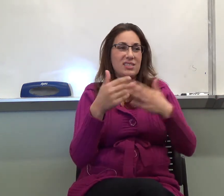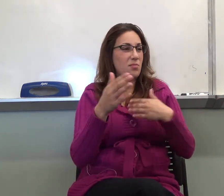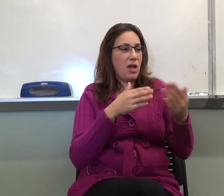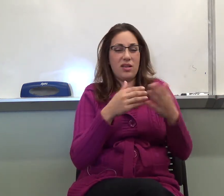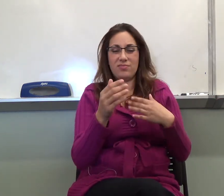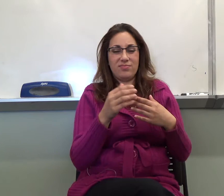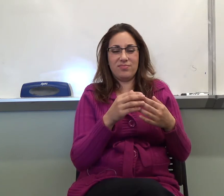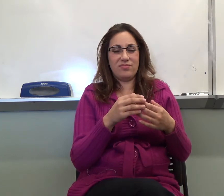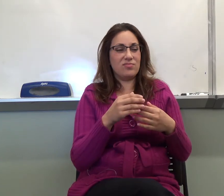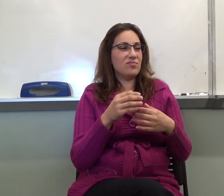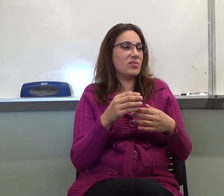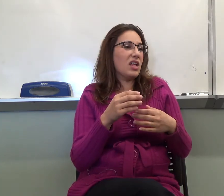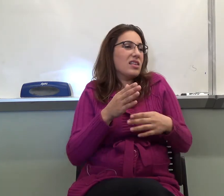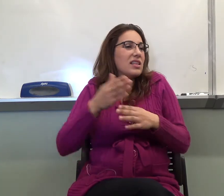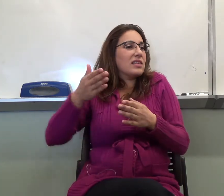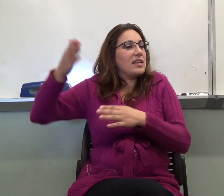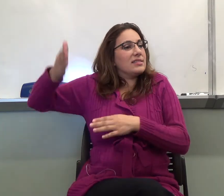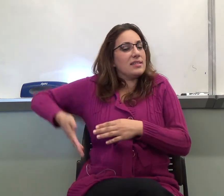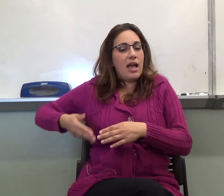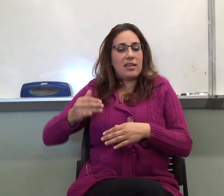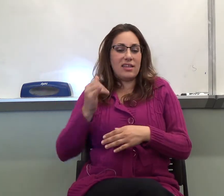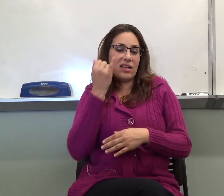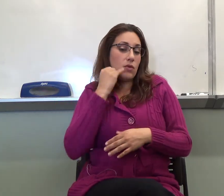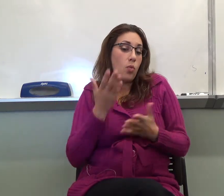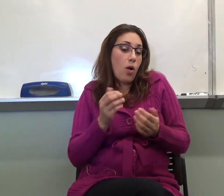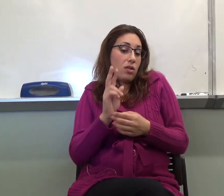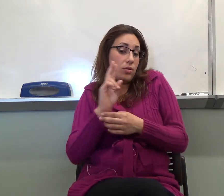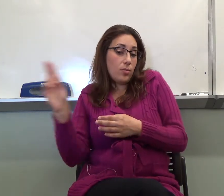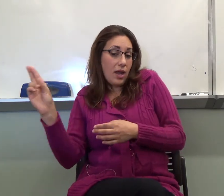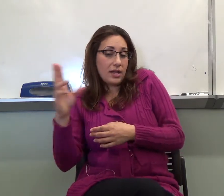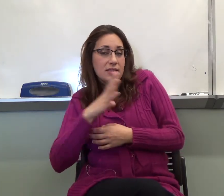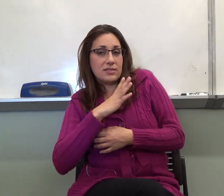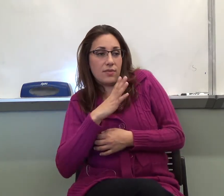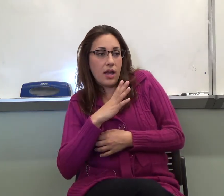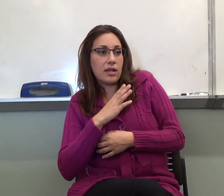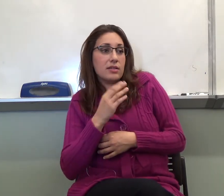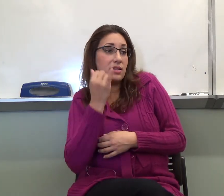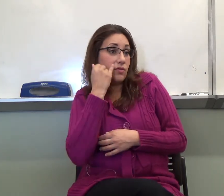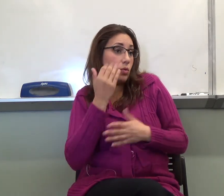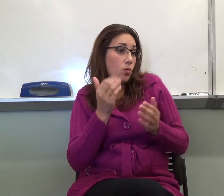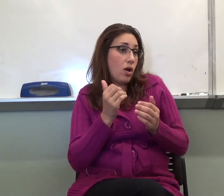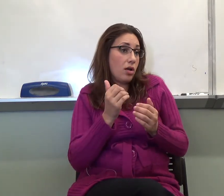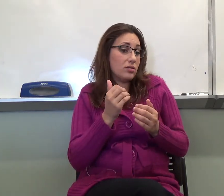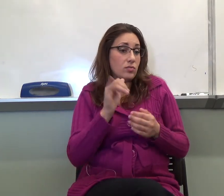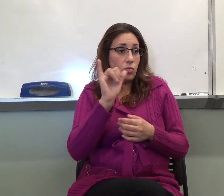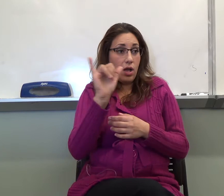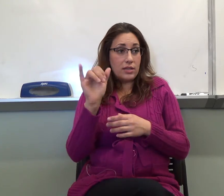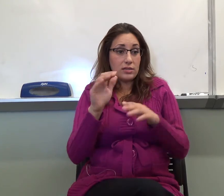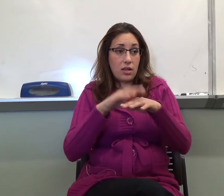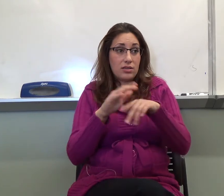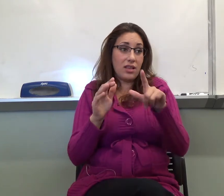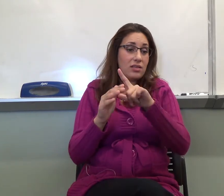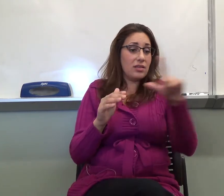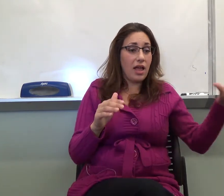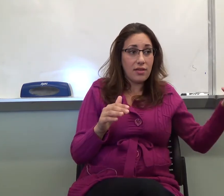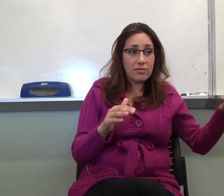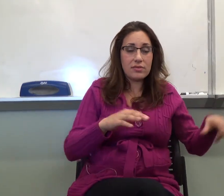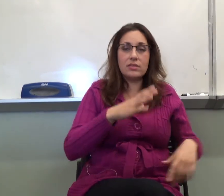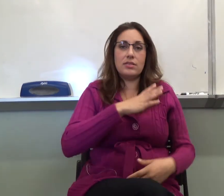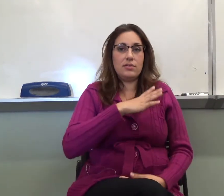8y here and 8y there. I have to add the same amount. So that goes out, there's a 9. This gives me